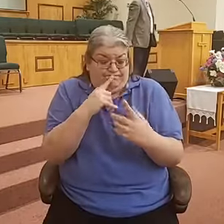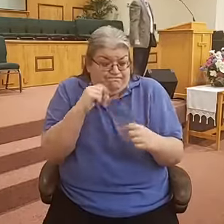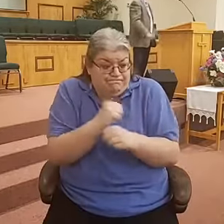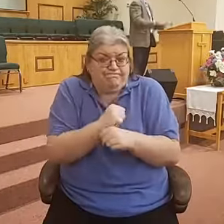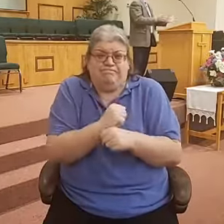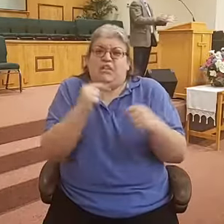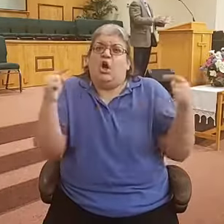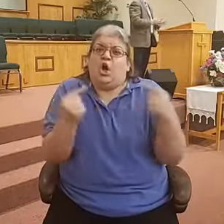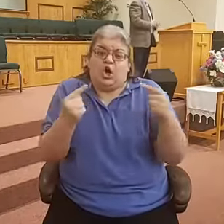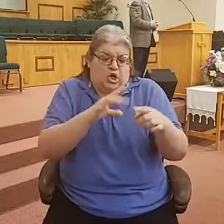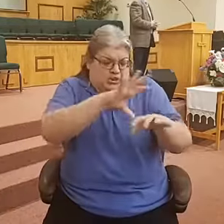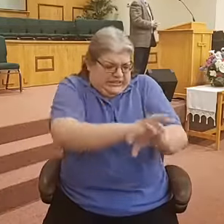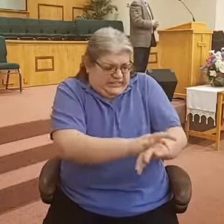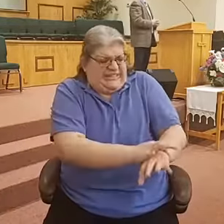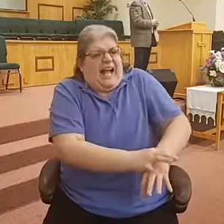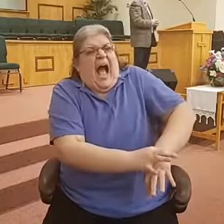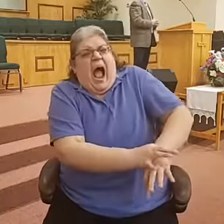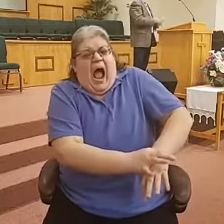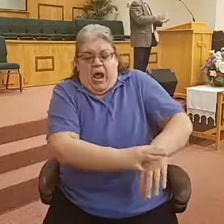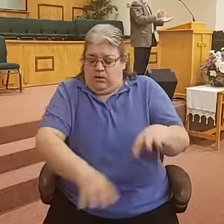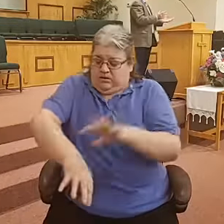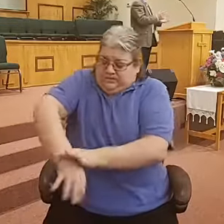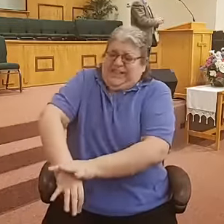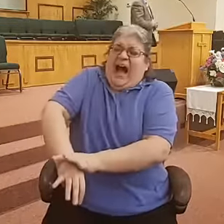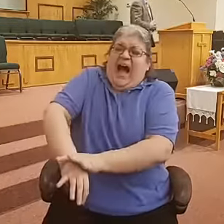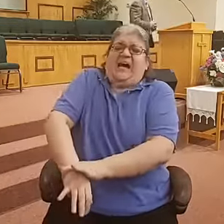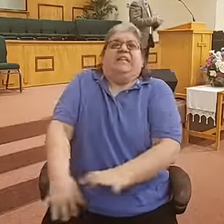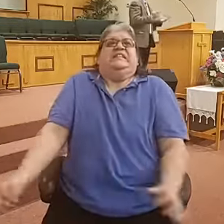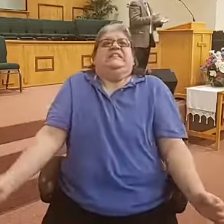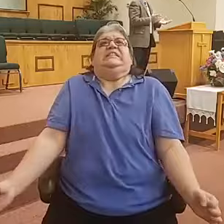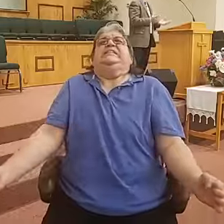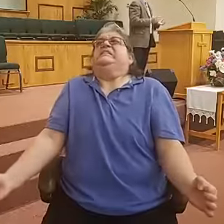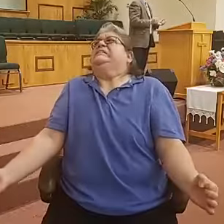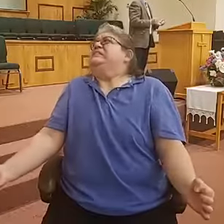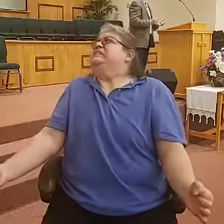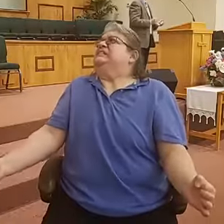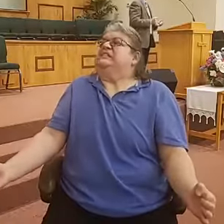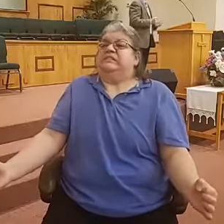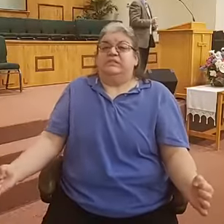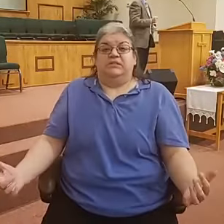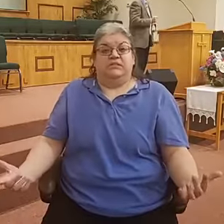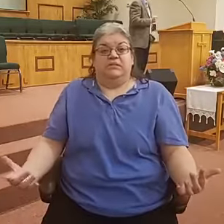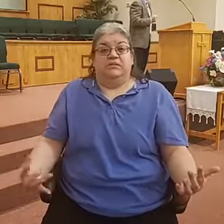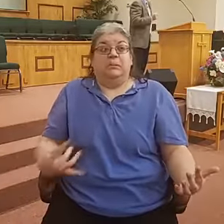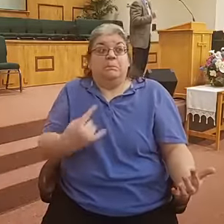tormented with what he had to go through, let alone being taken away from his father.